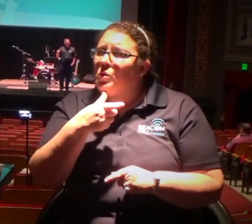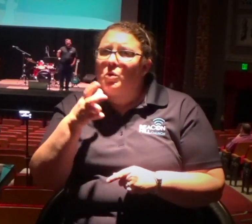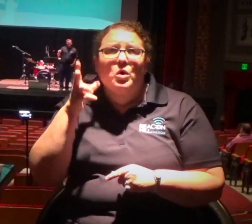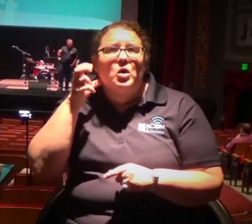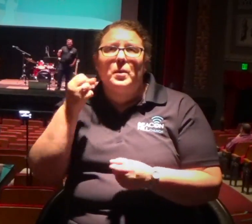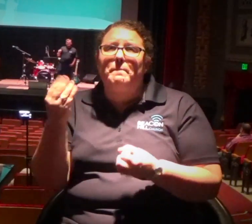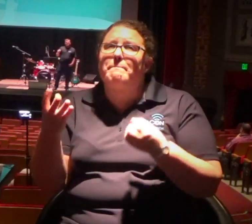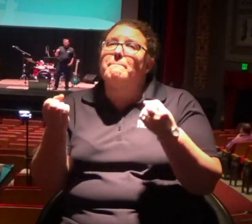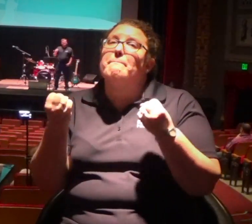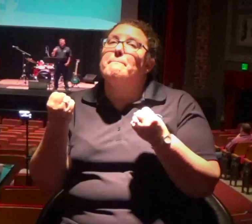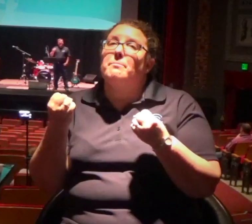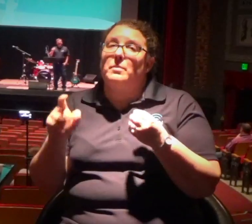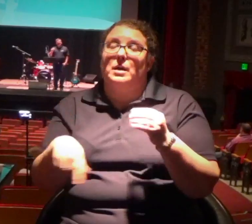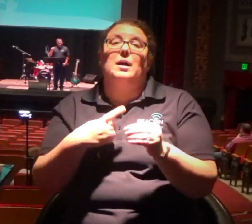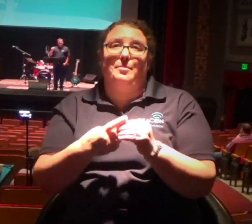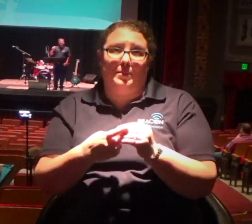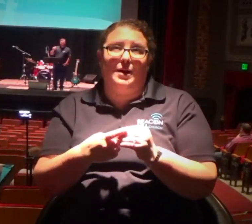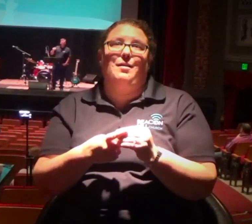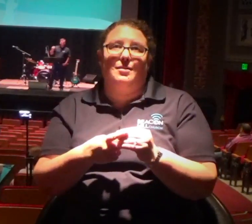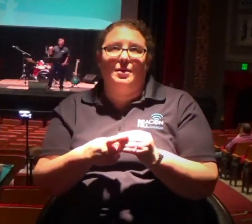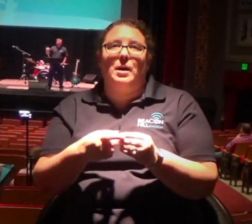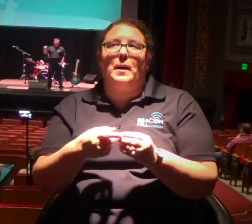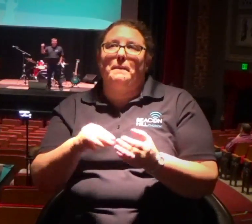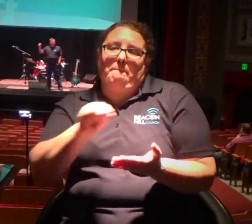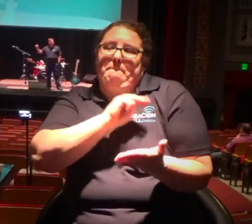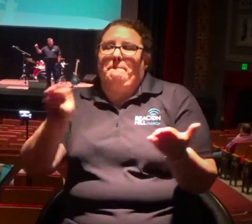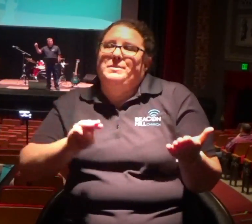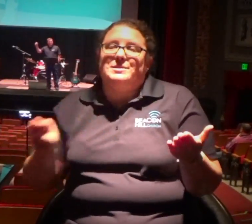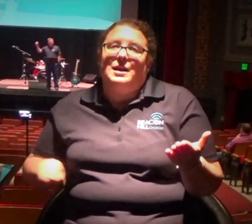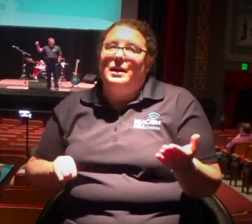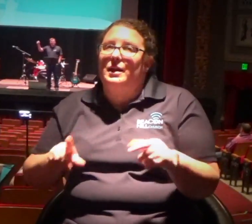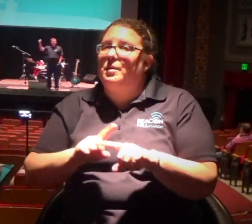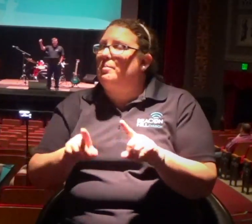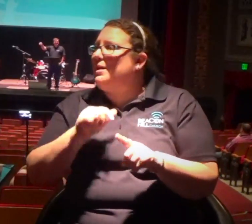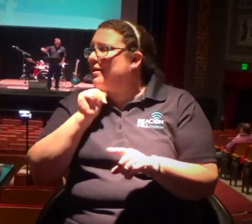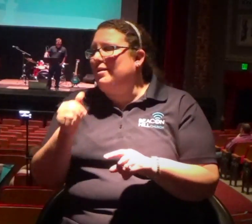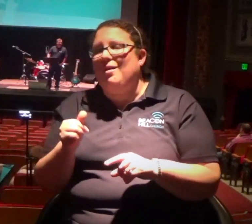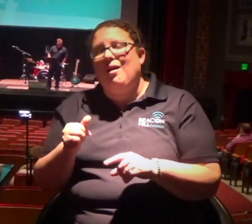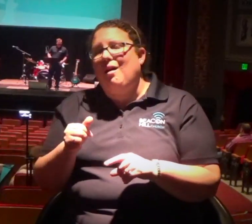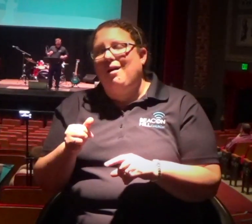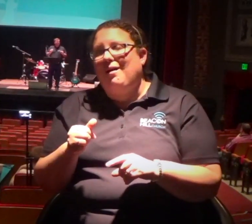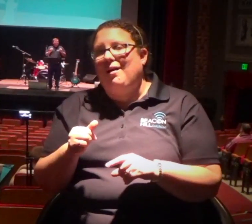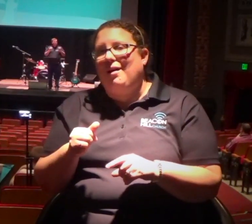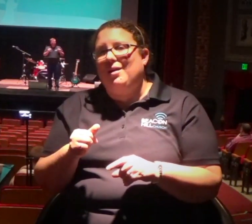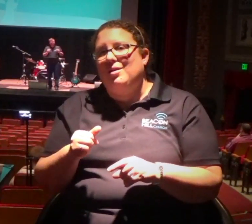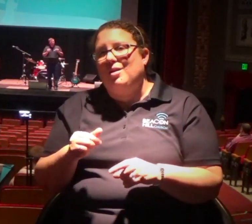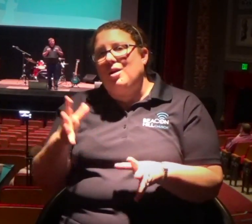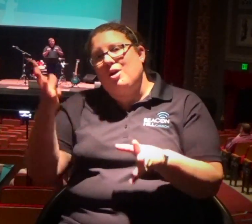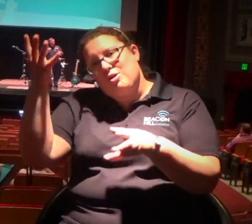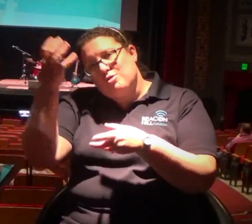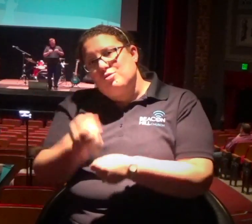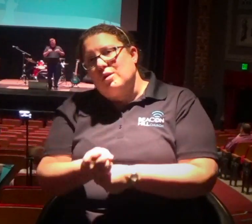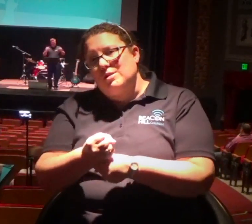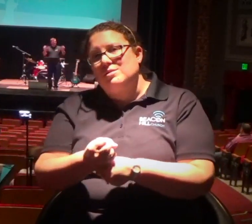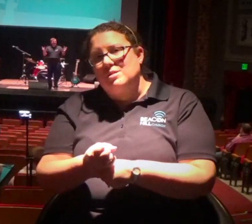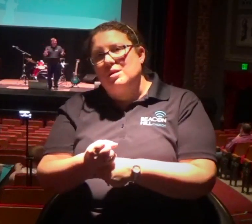Messiah, but they hadn't placed their faith and trust in the Messiah as the one who could give them